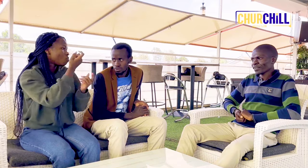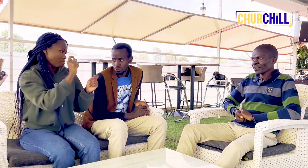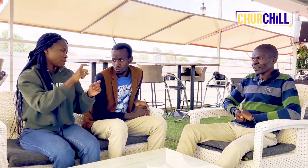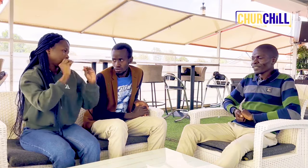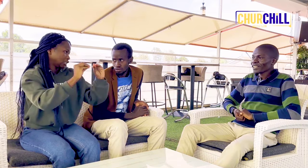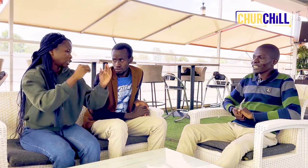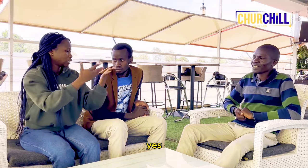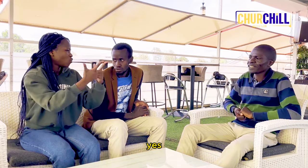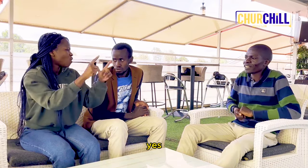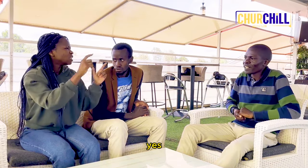Yes.